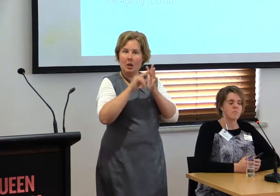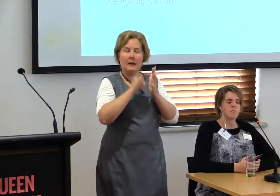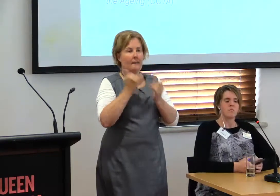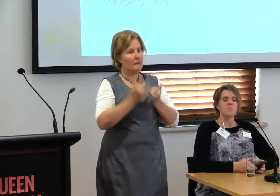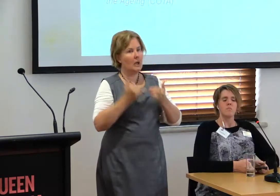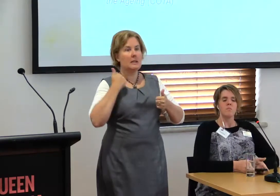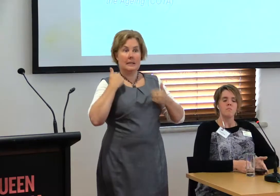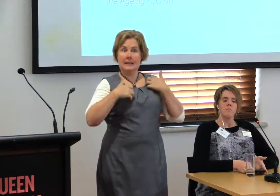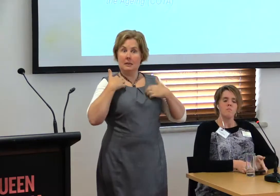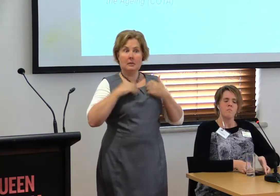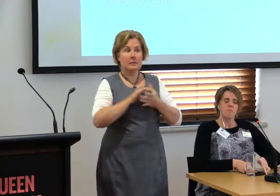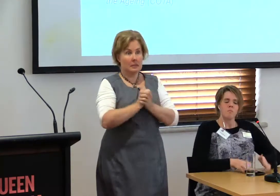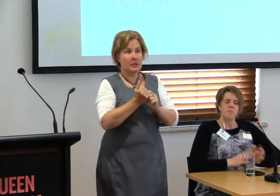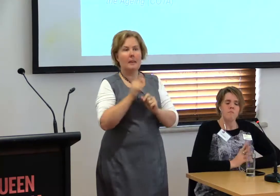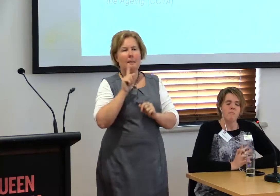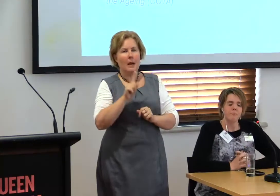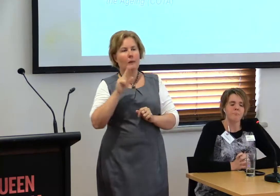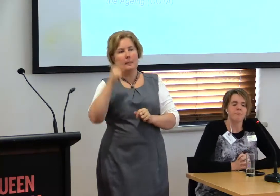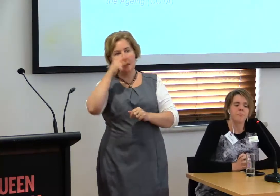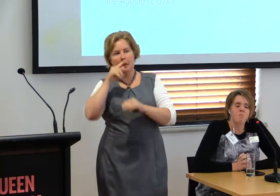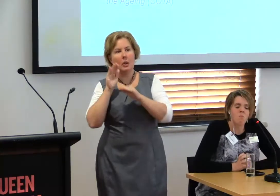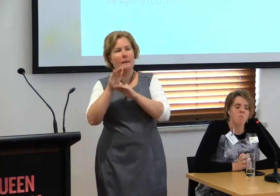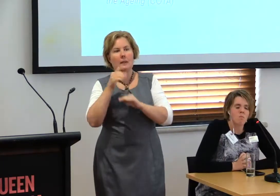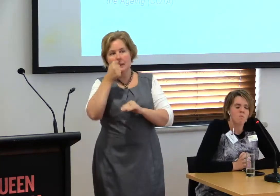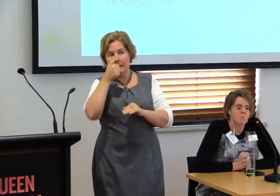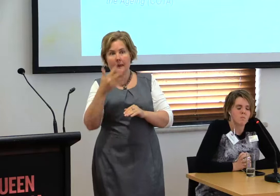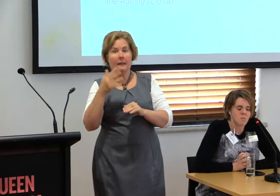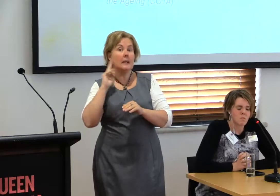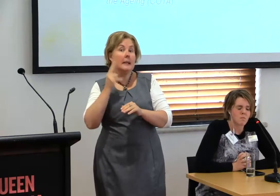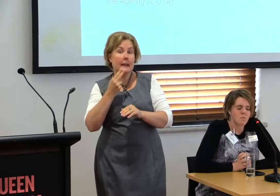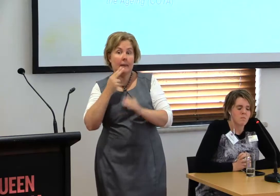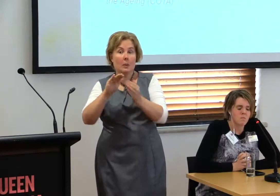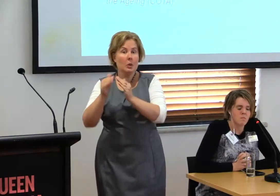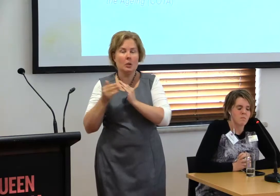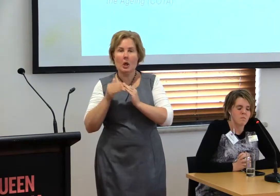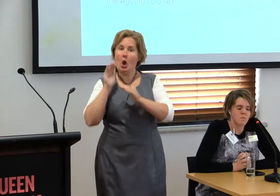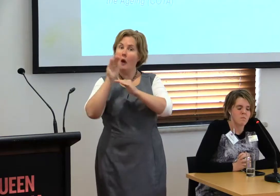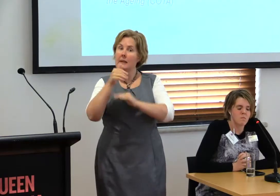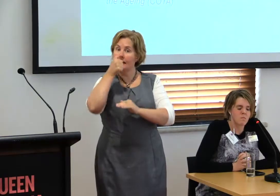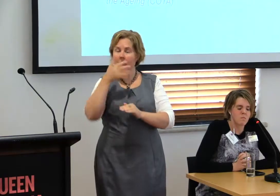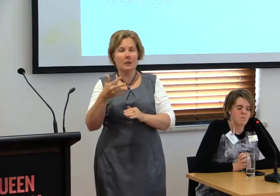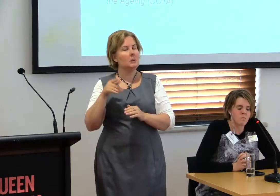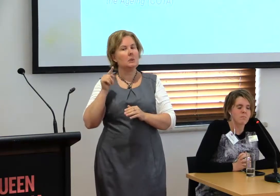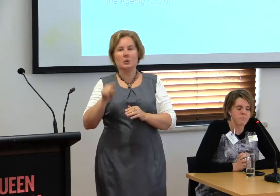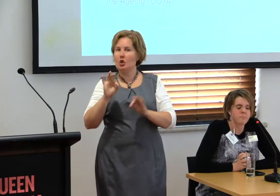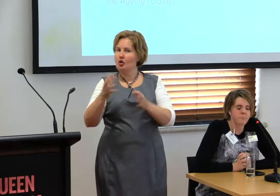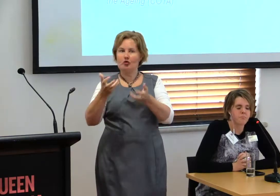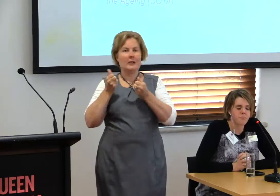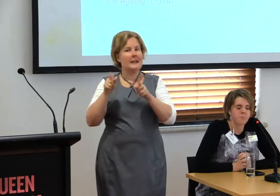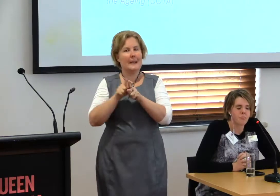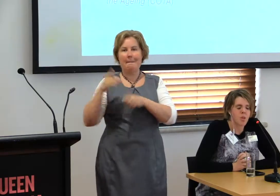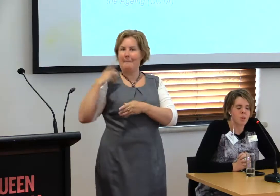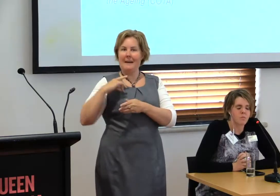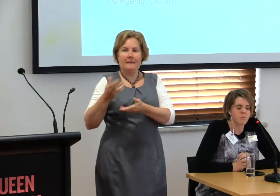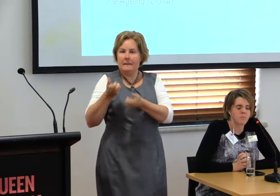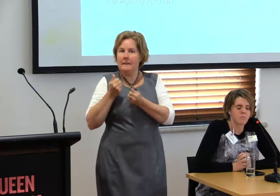pleasing to see. But for people in the deaf community who are over 65, they're not receiving the same